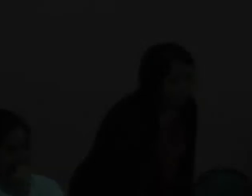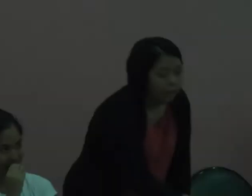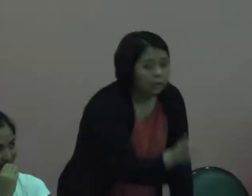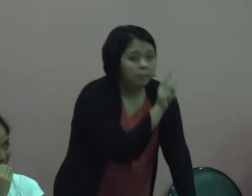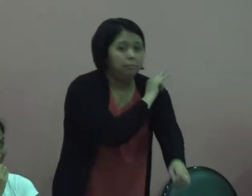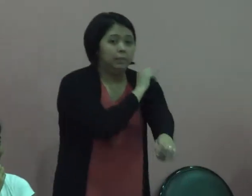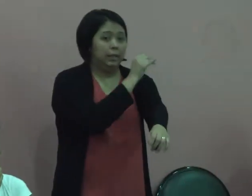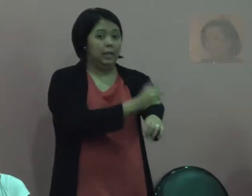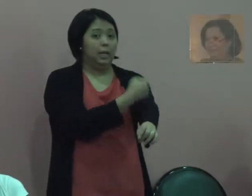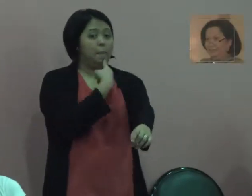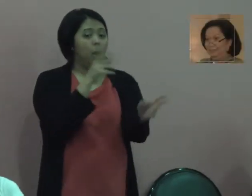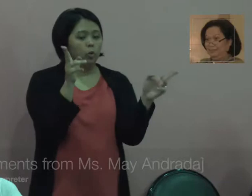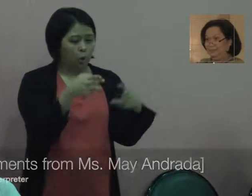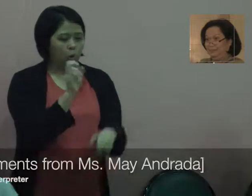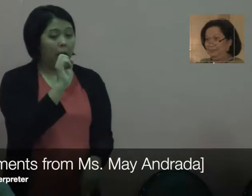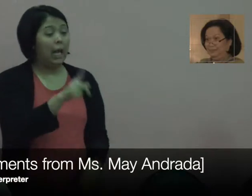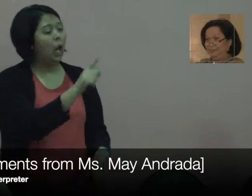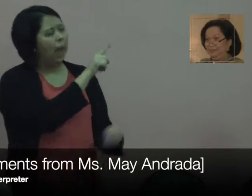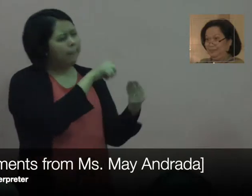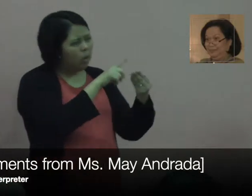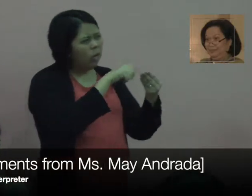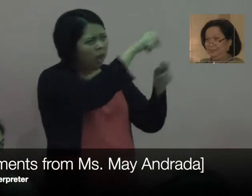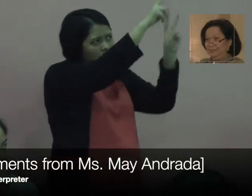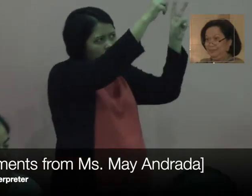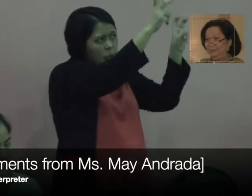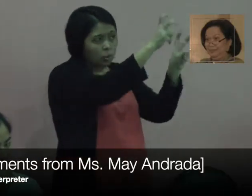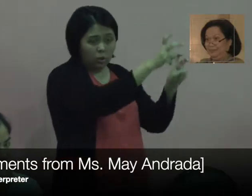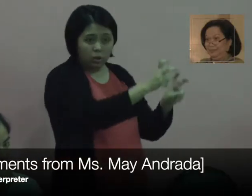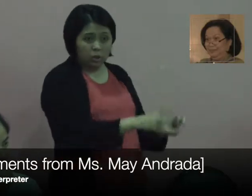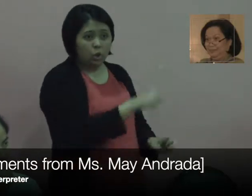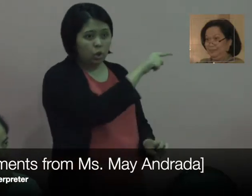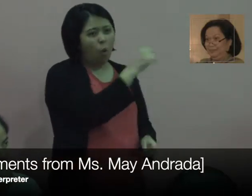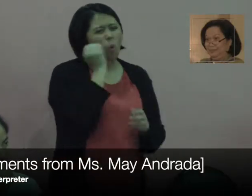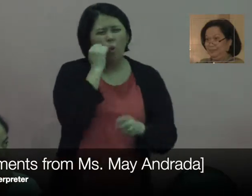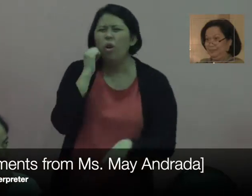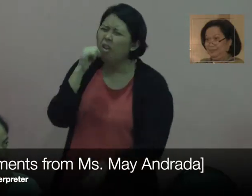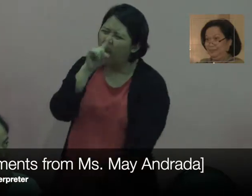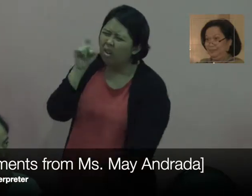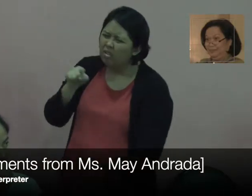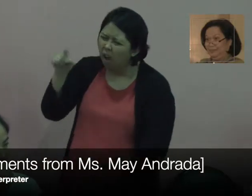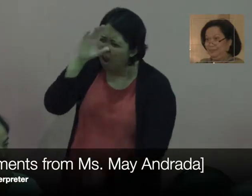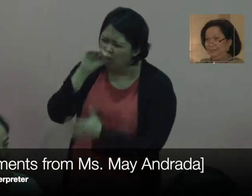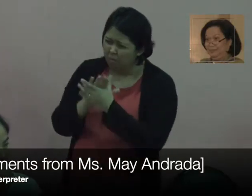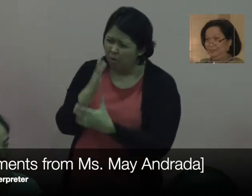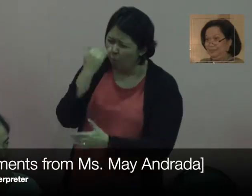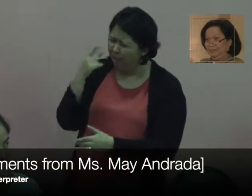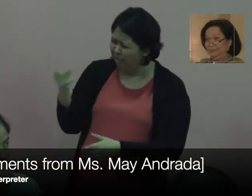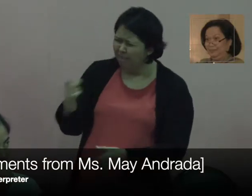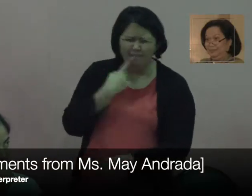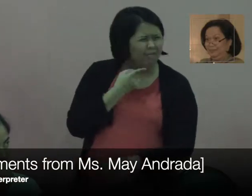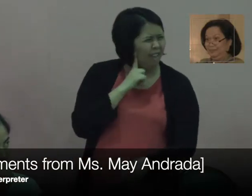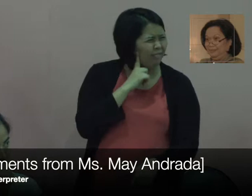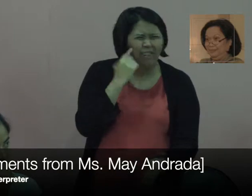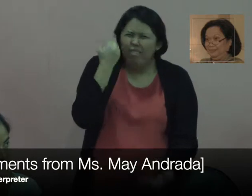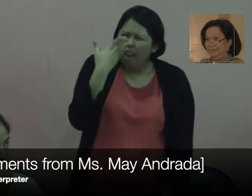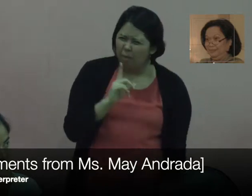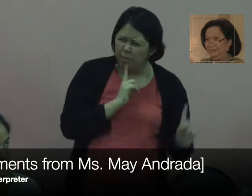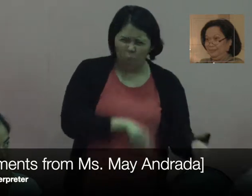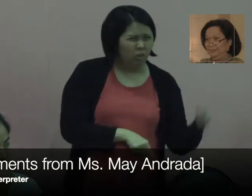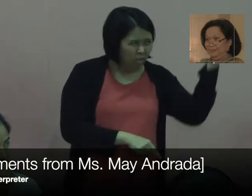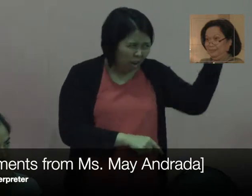very. With regards to the issues, I always ask my husband, bakit hindi alam ng deaf sumagot ng ganyan